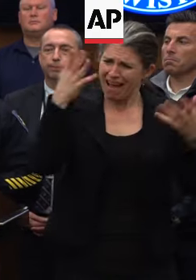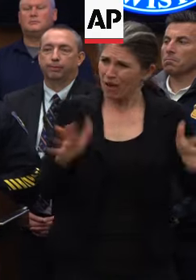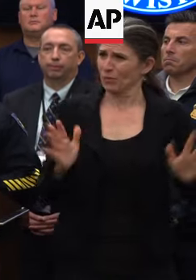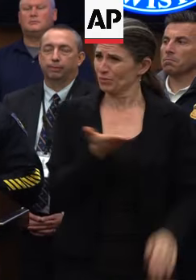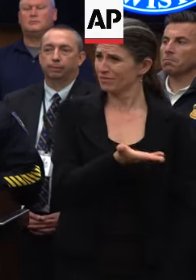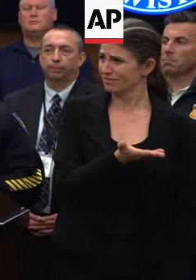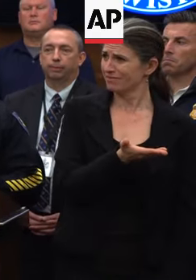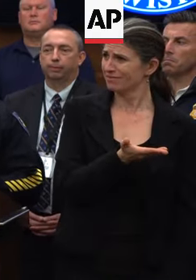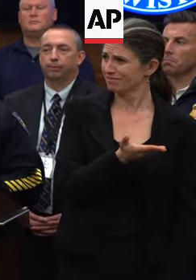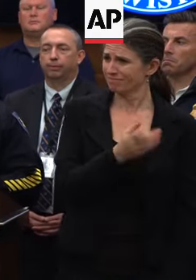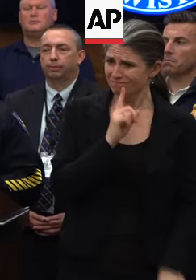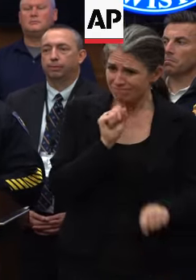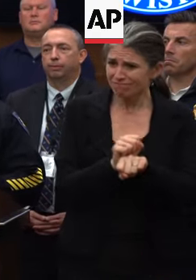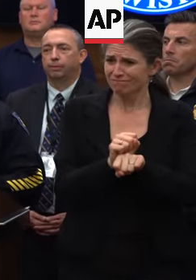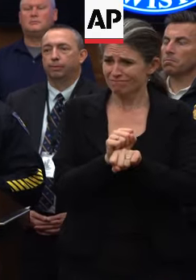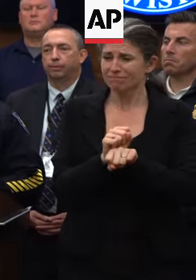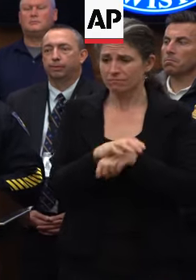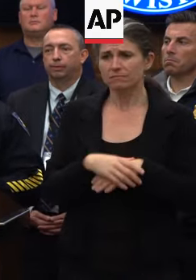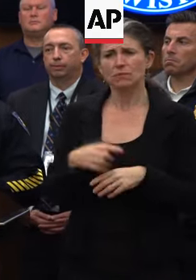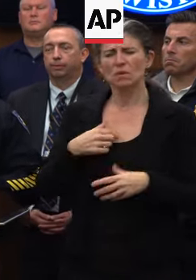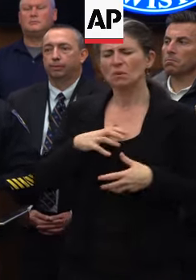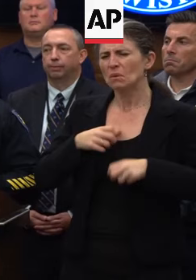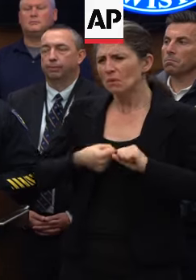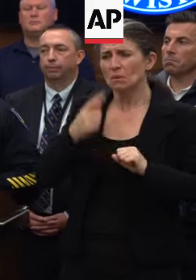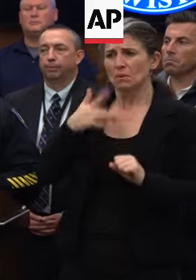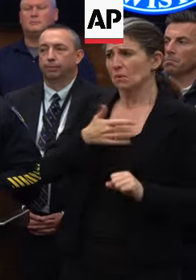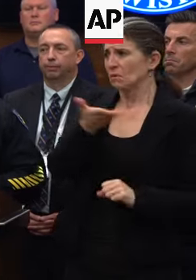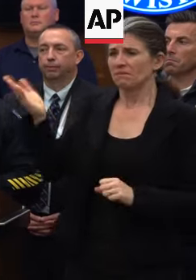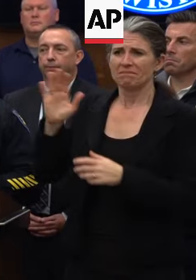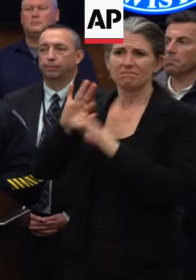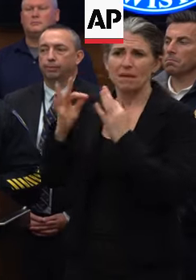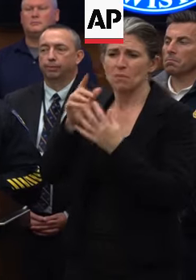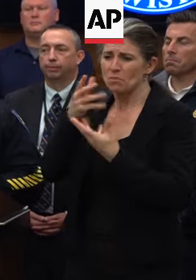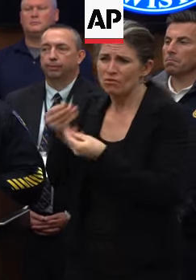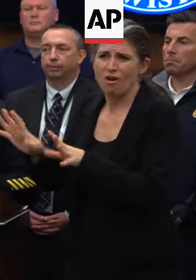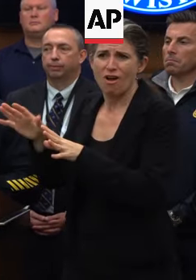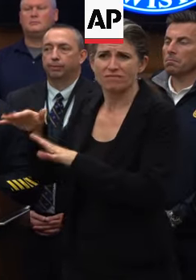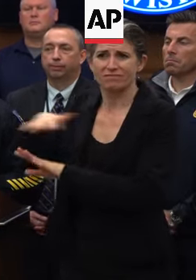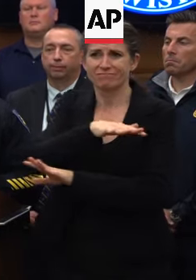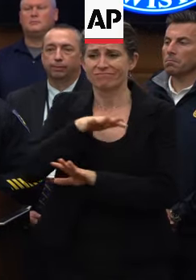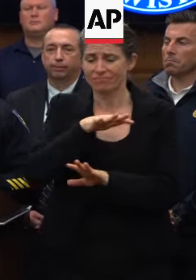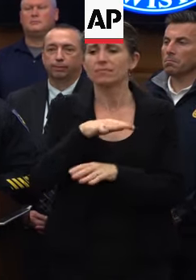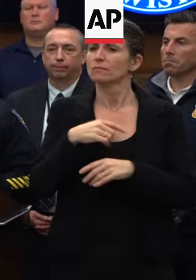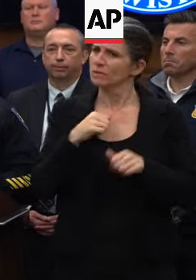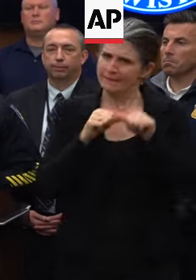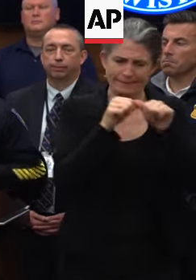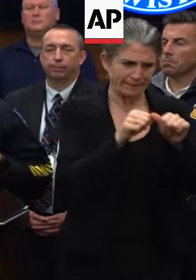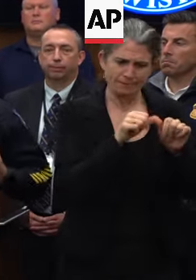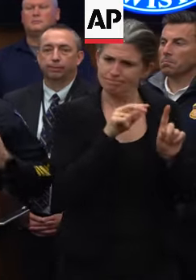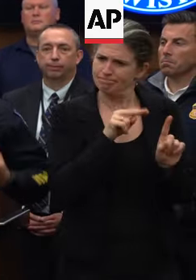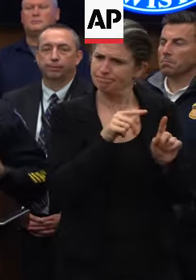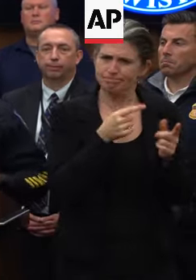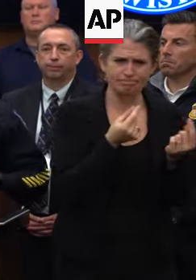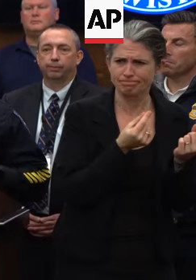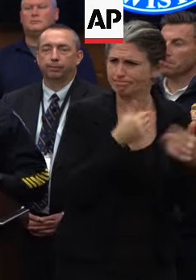We're gonna grieve for the families that lost loved ones here. We're gonna continue to work. We're gonna persevere. And we